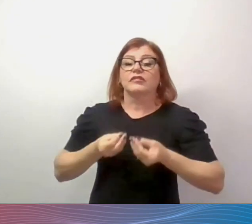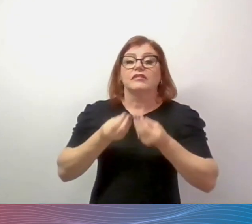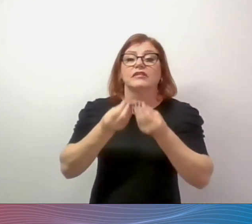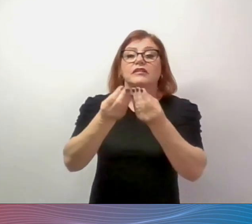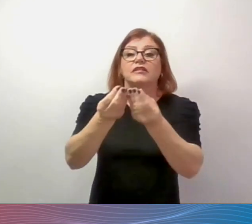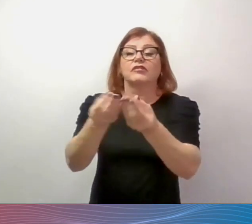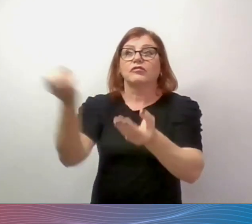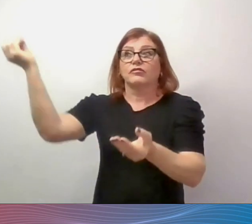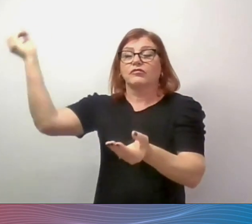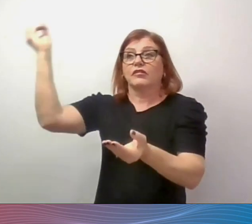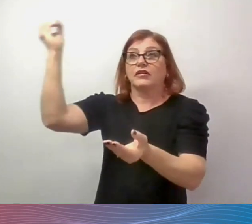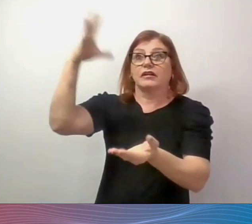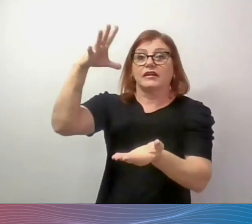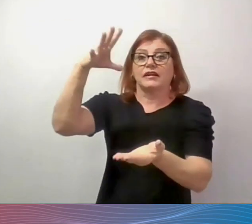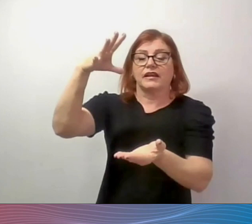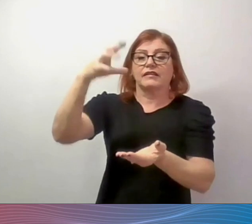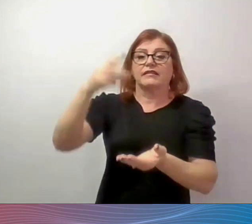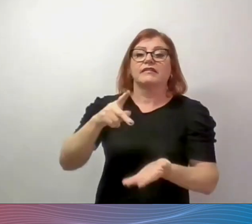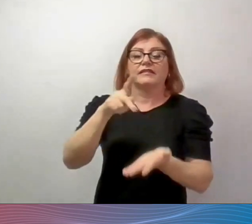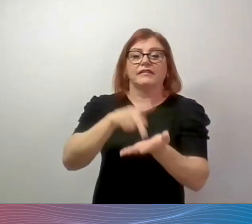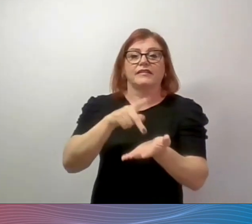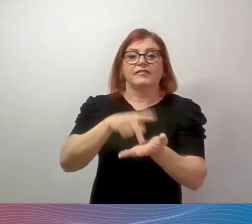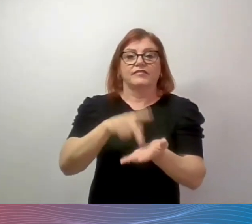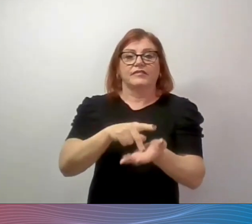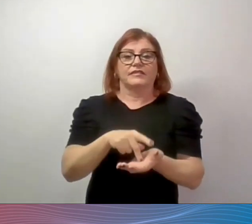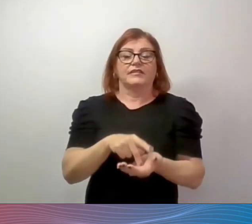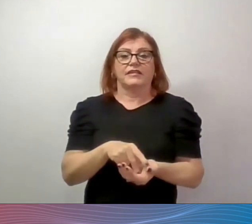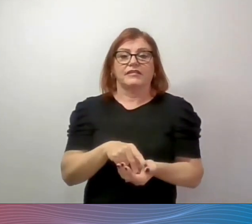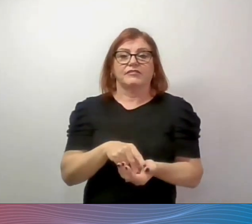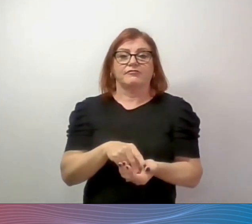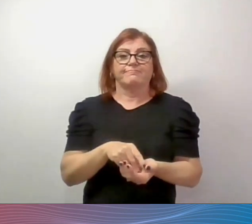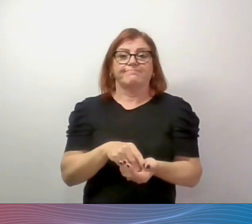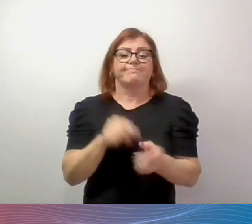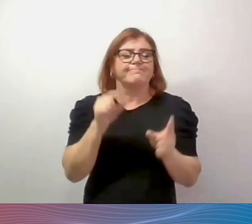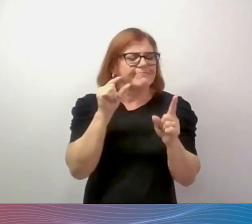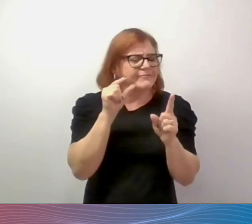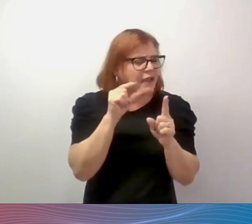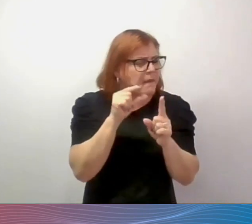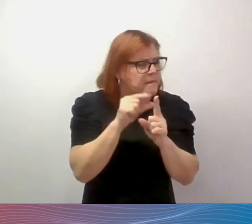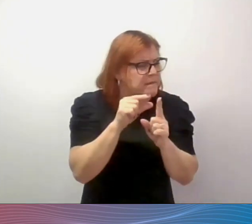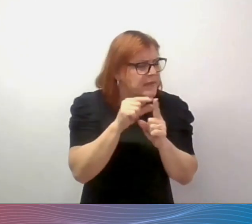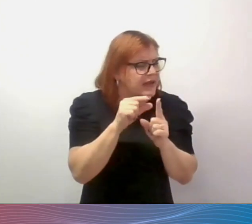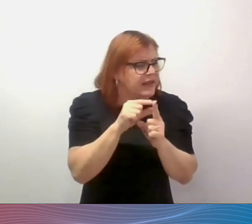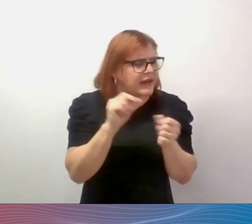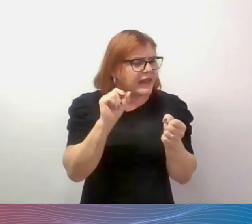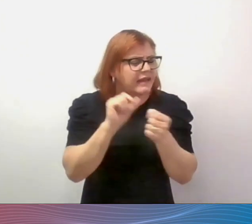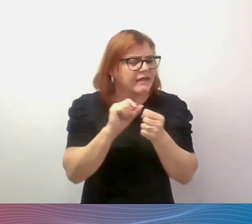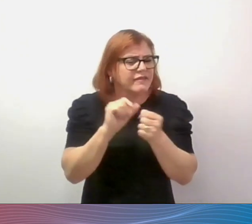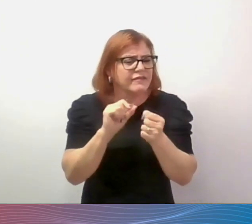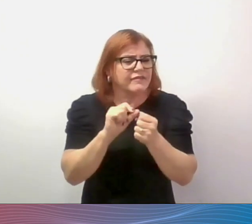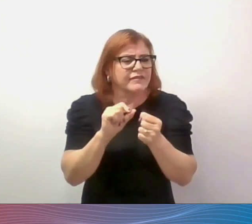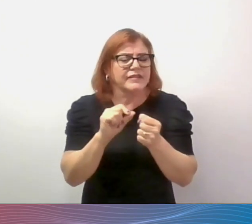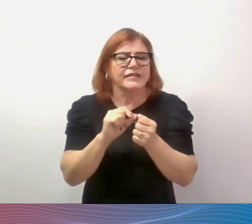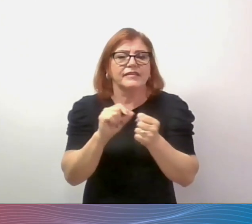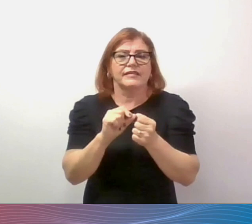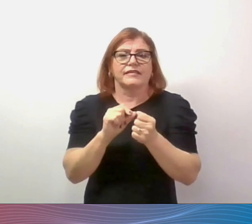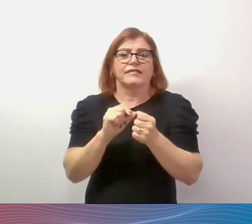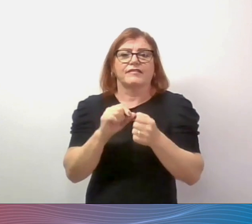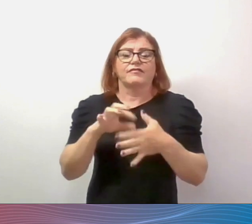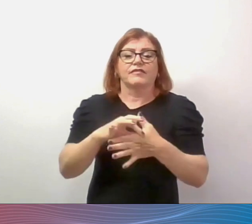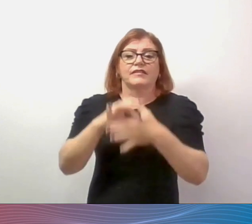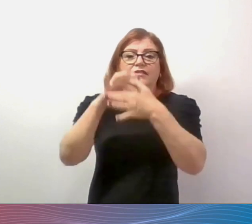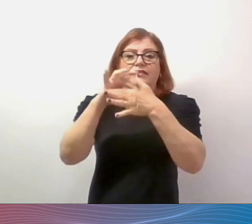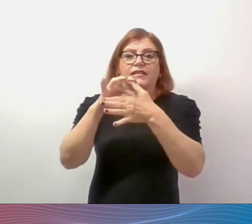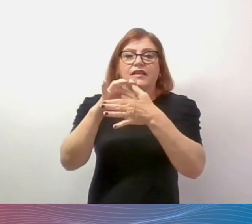capítulo 1, versículo 14, o Verbo se fez carne e habitou entre nós, cheio de graça e de verdade.